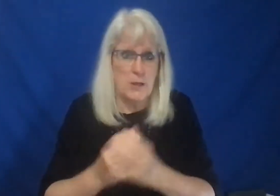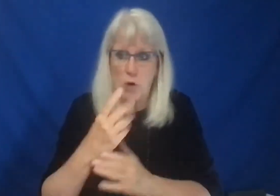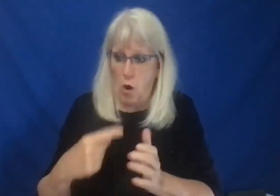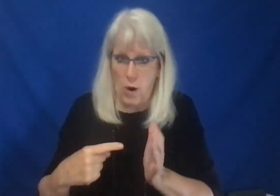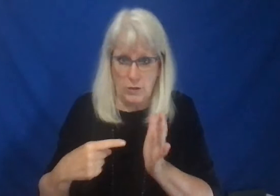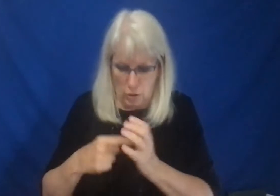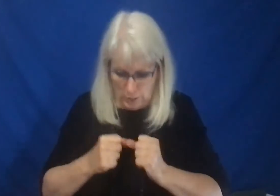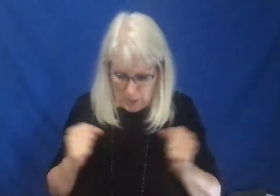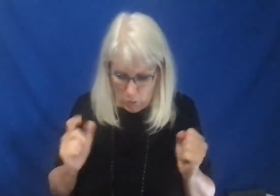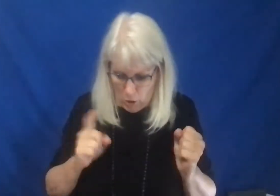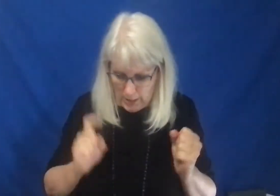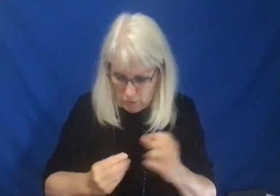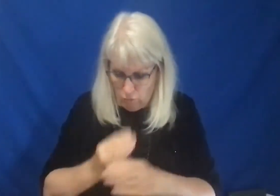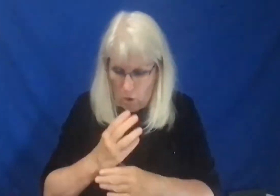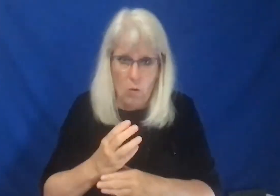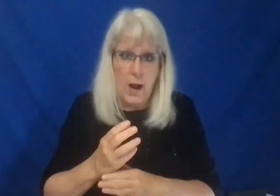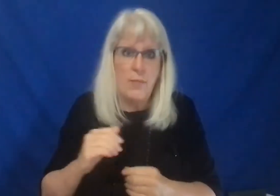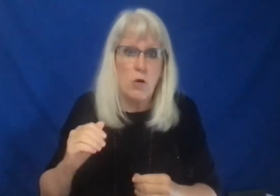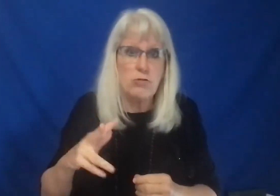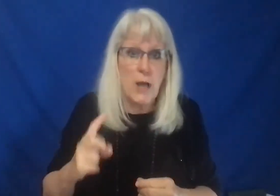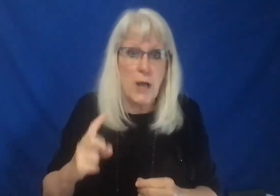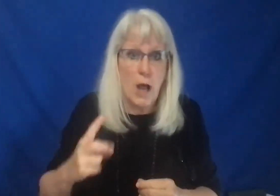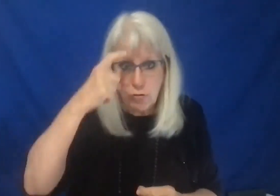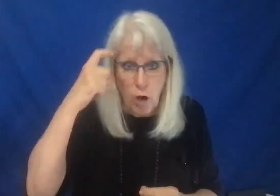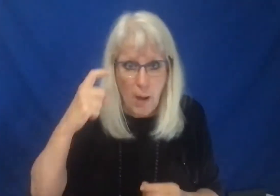allows me to heal those childhood wounds.